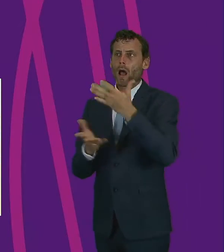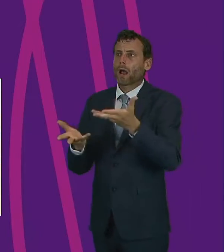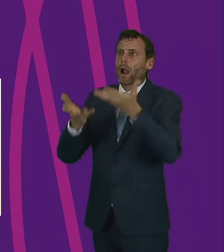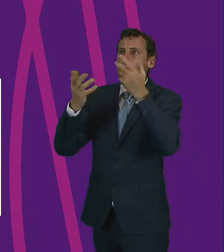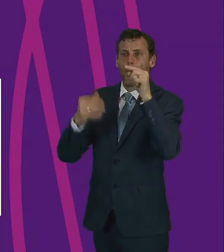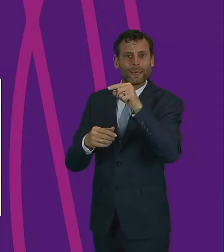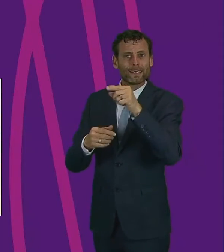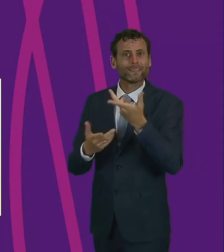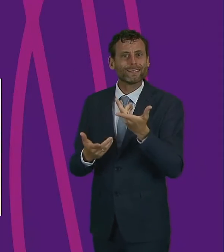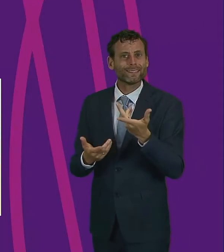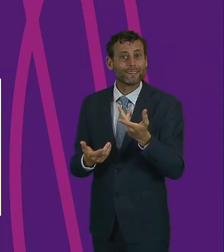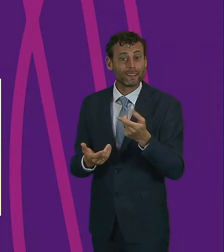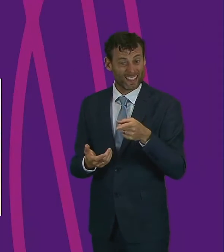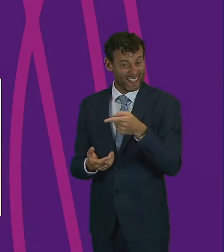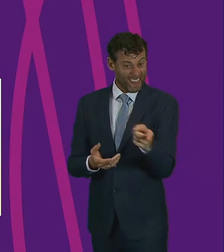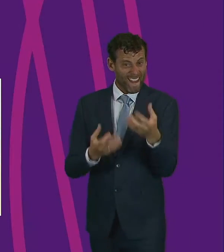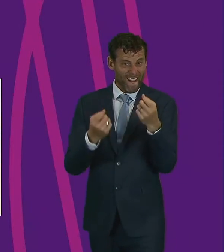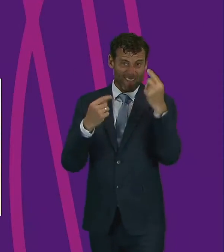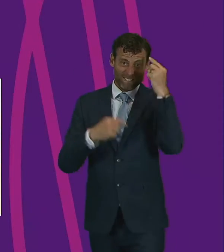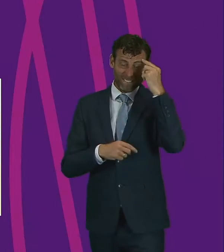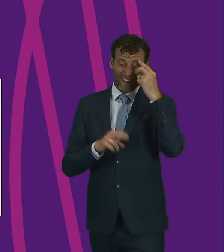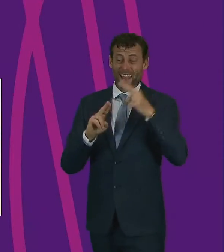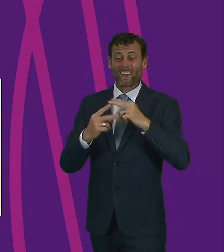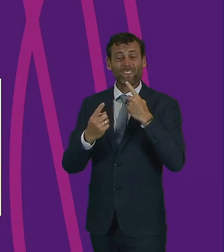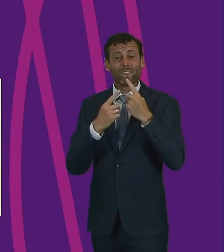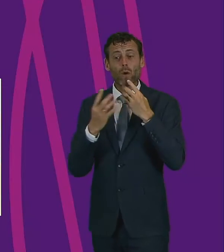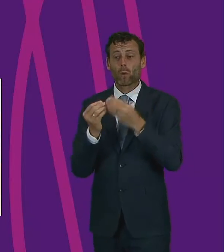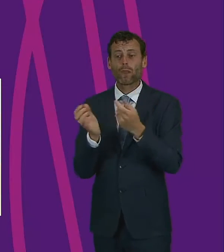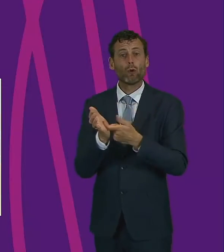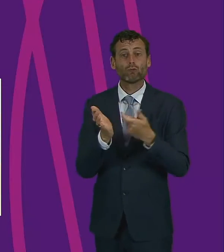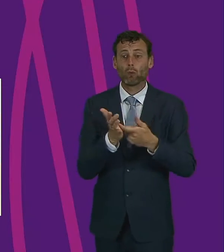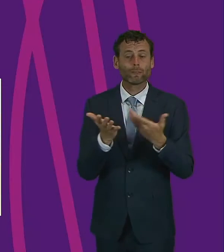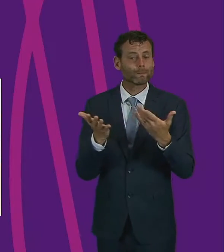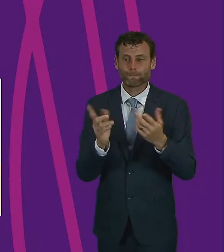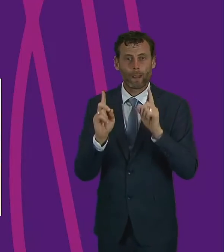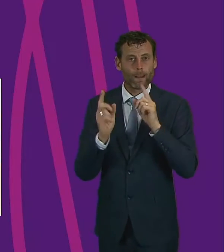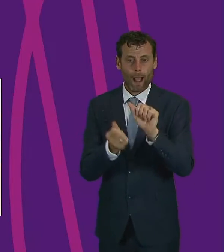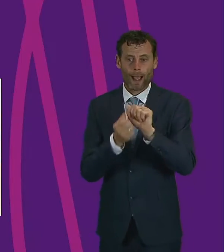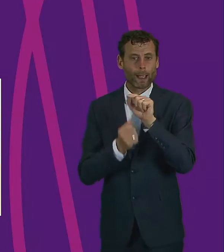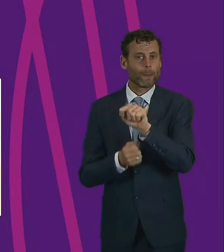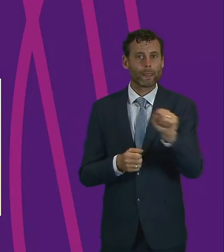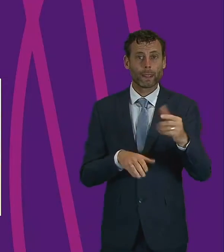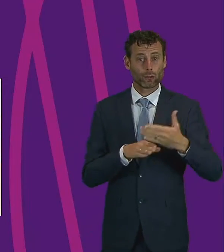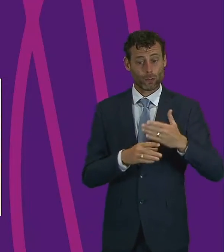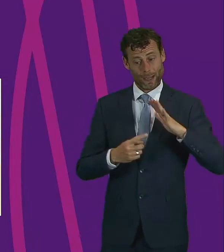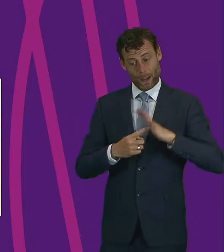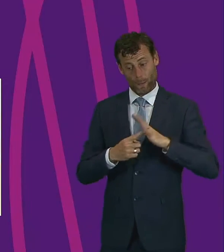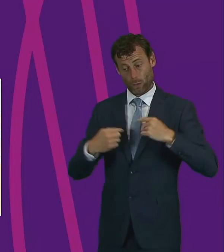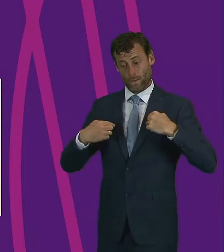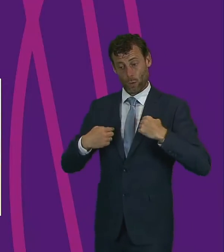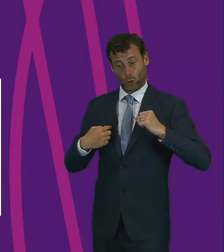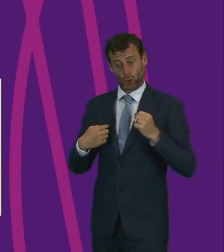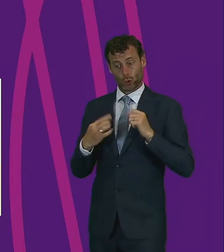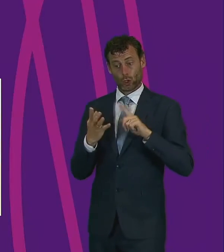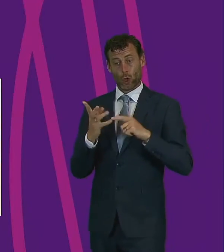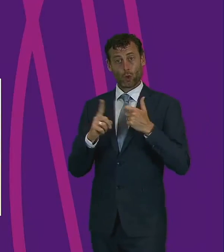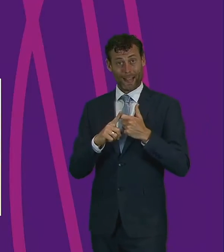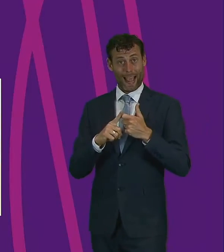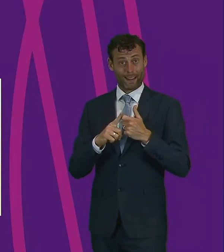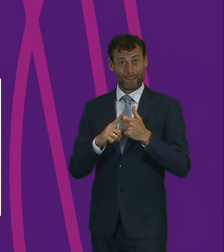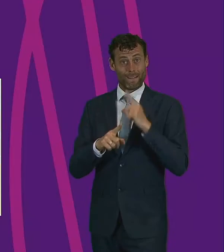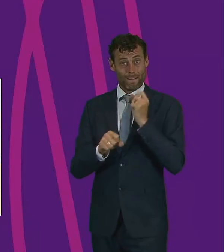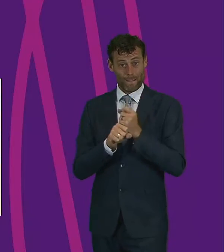with Rolls-Royce proves to be fruitless. I think it is imperative that both the Scottish and UK governments engage with these employees to